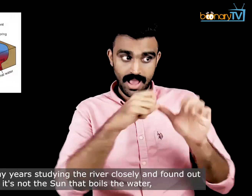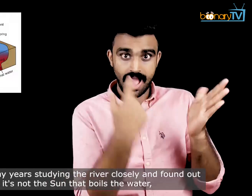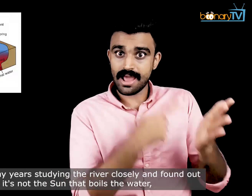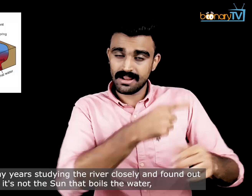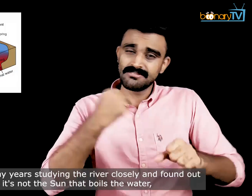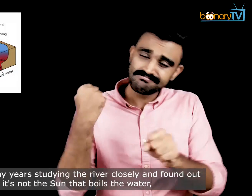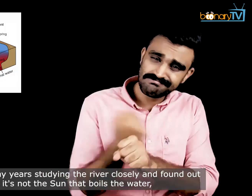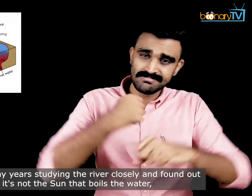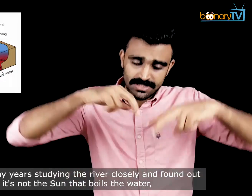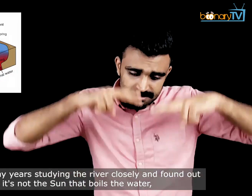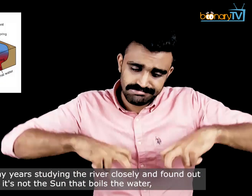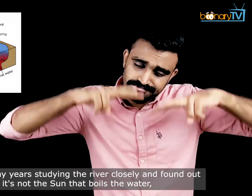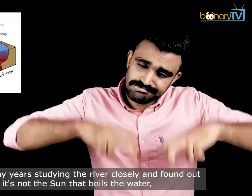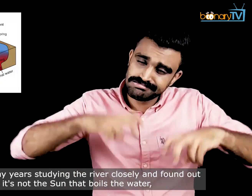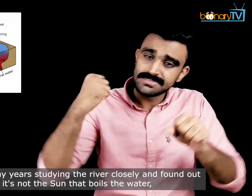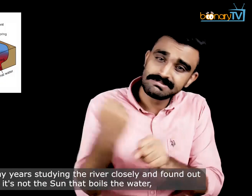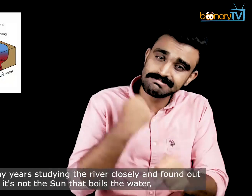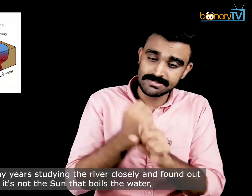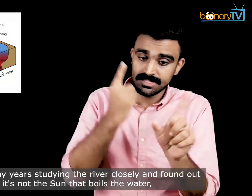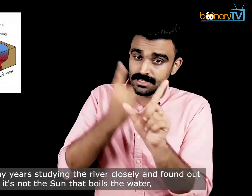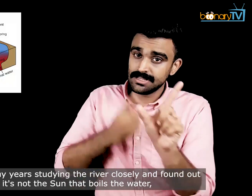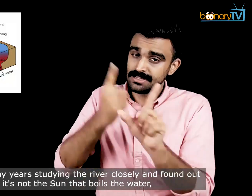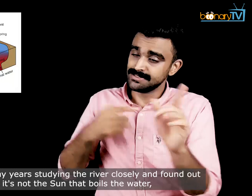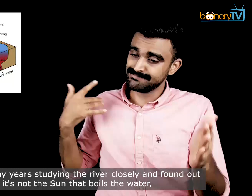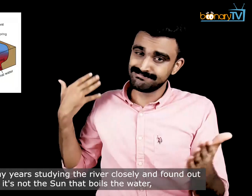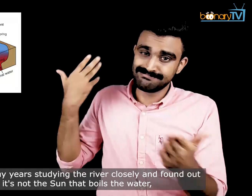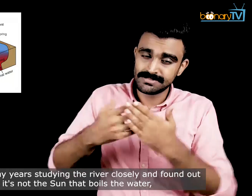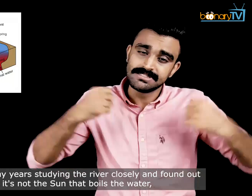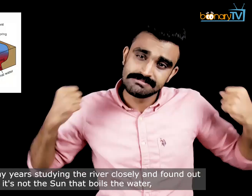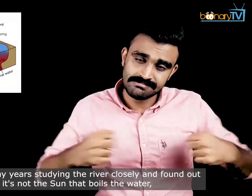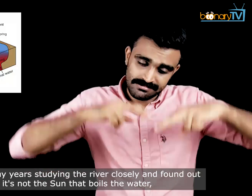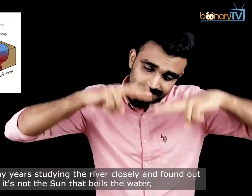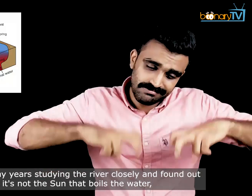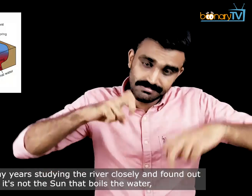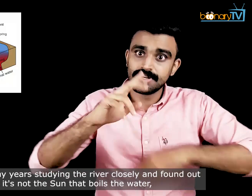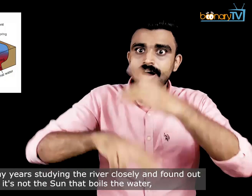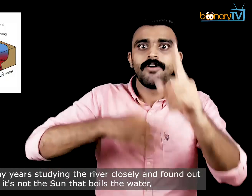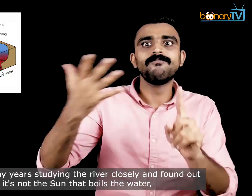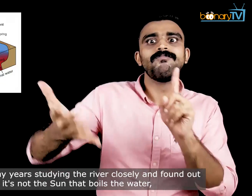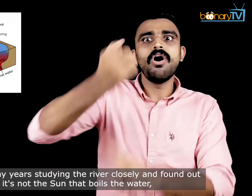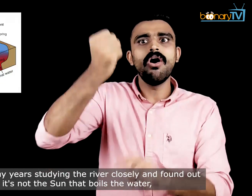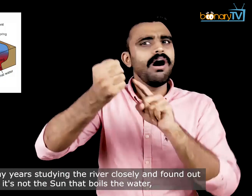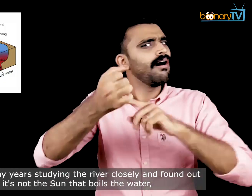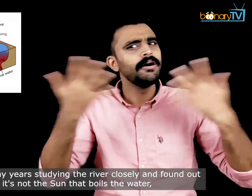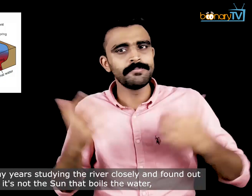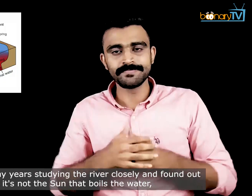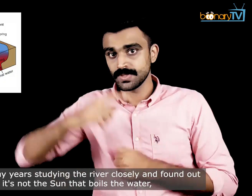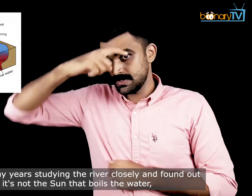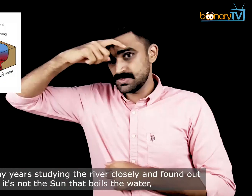Rousseau has spent many years studying the river closely and found out that it's